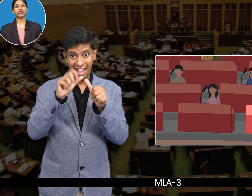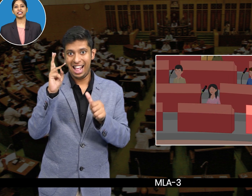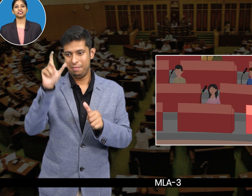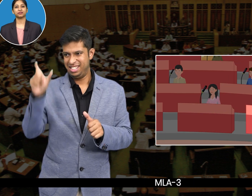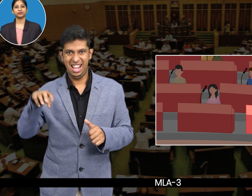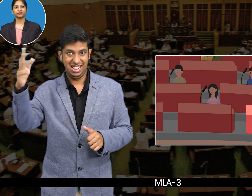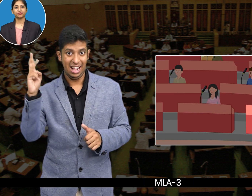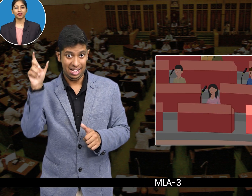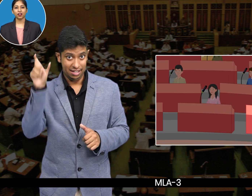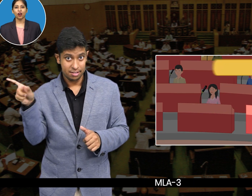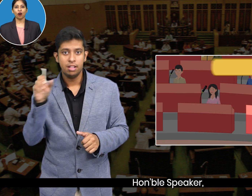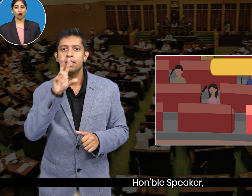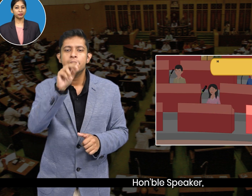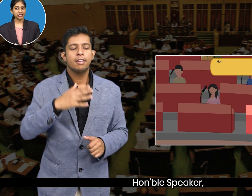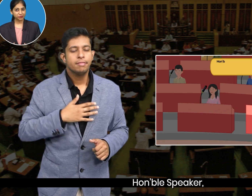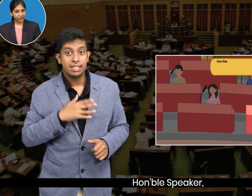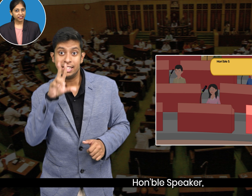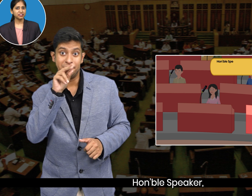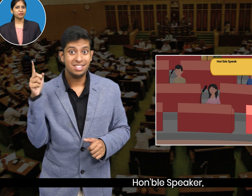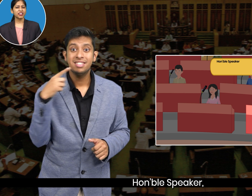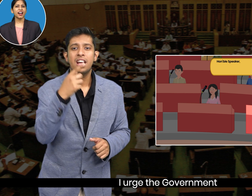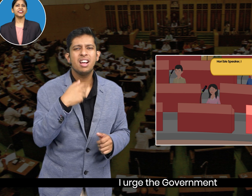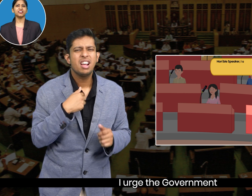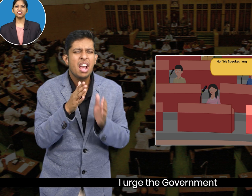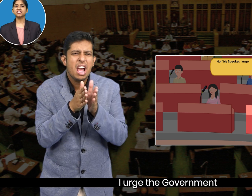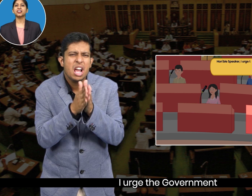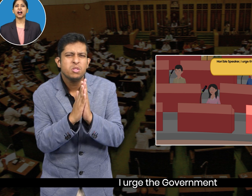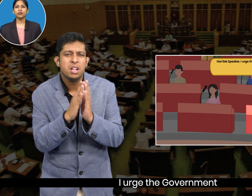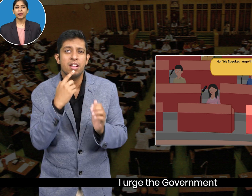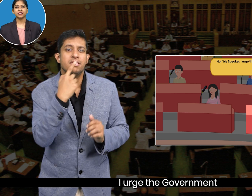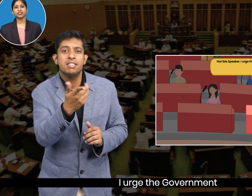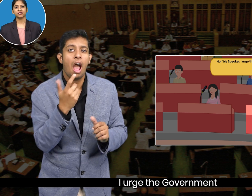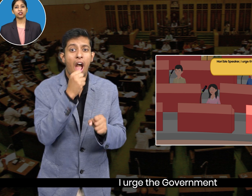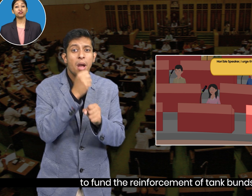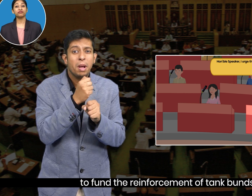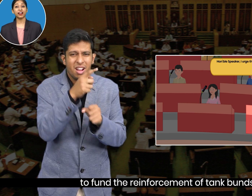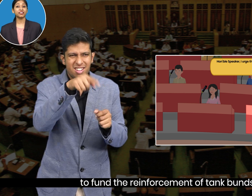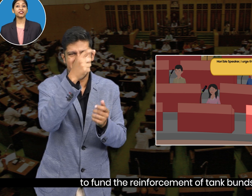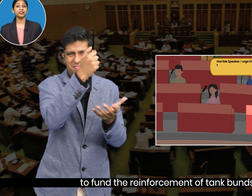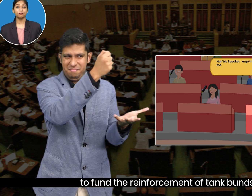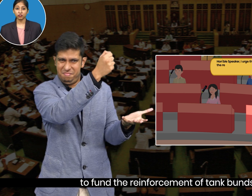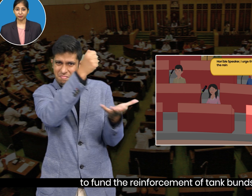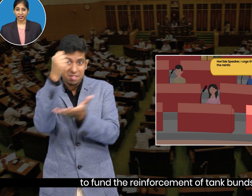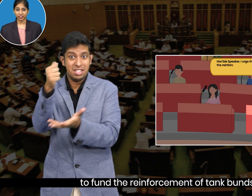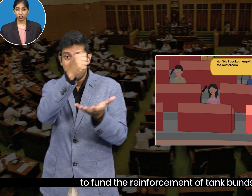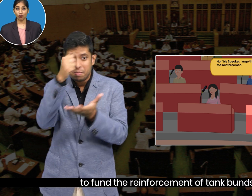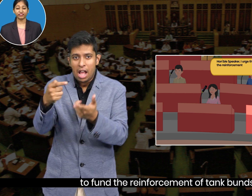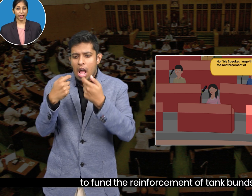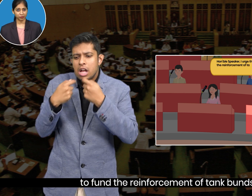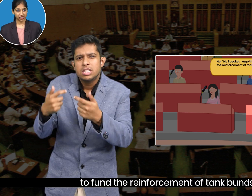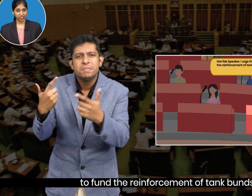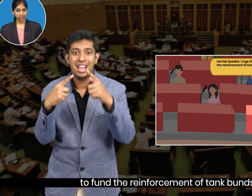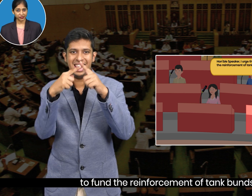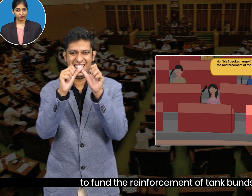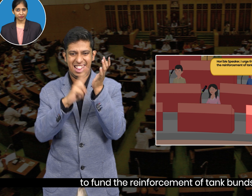MLA 3. Honorable Speaker, I urge the government to fund the reinforcement of